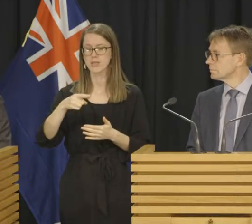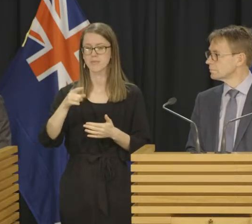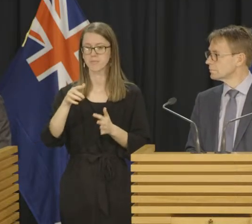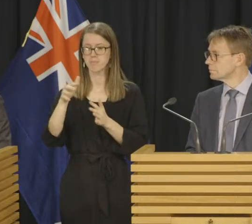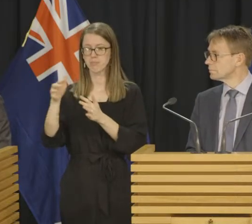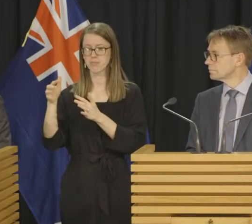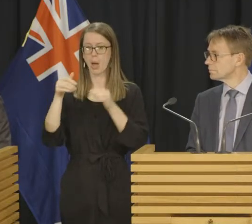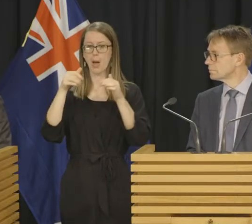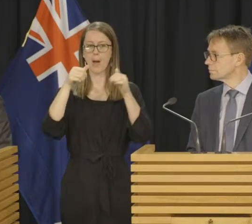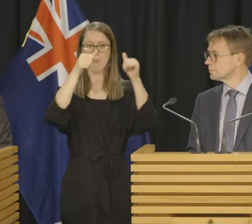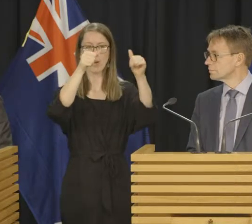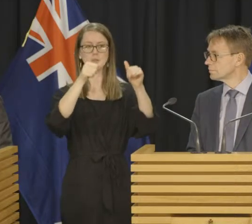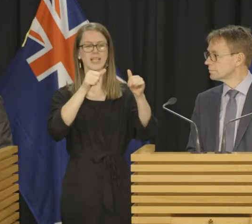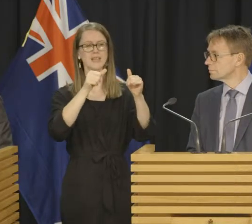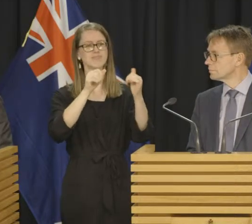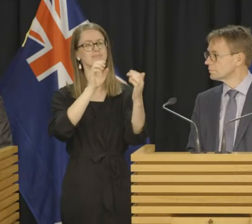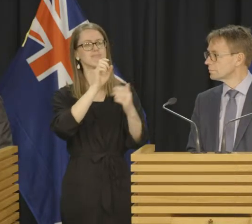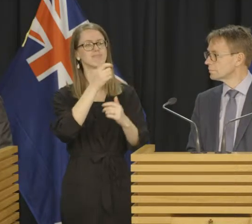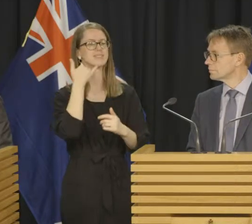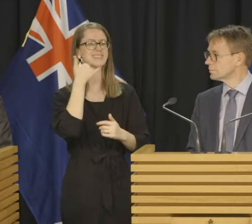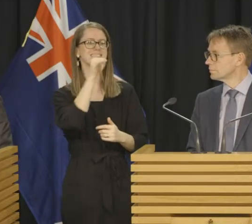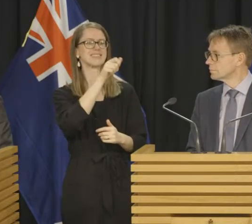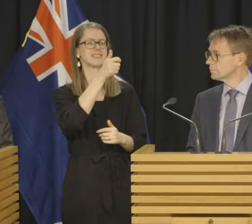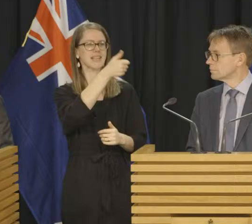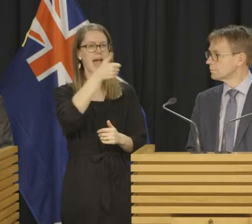1,941,990 poster scans and